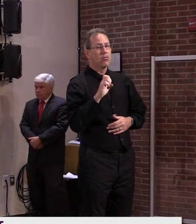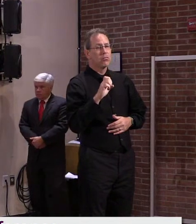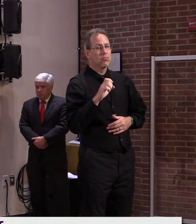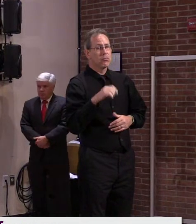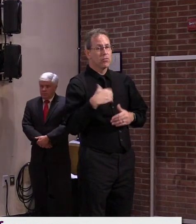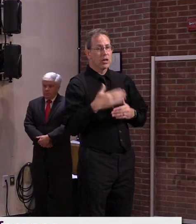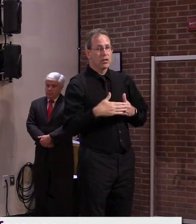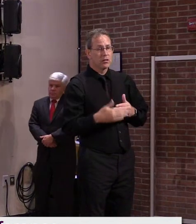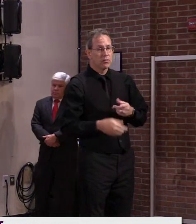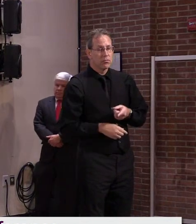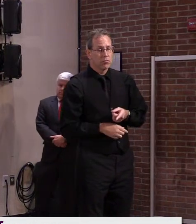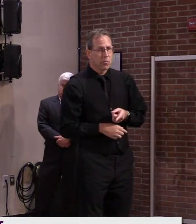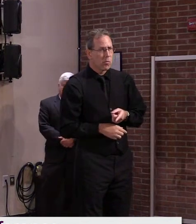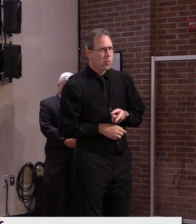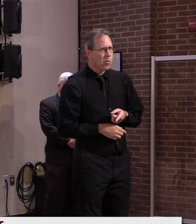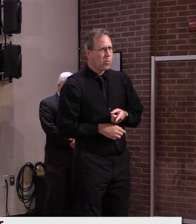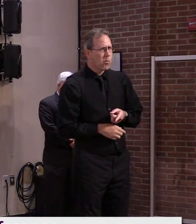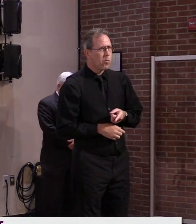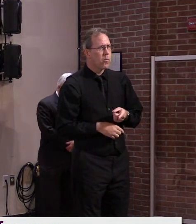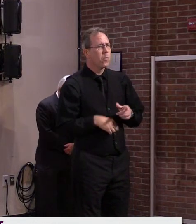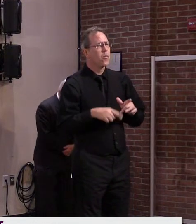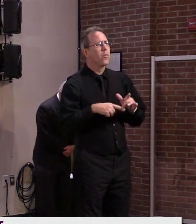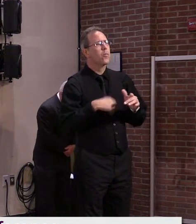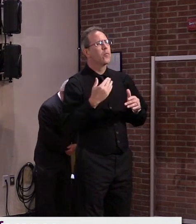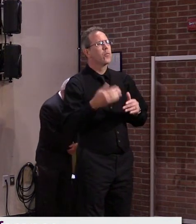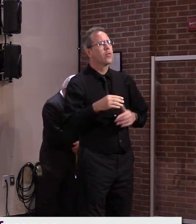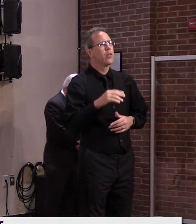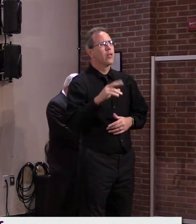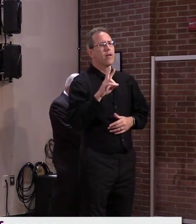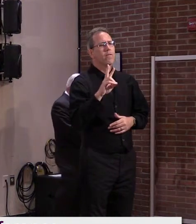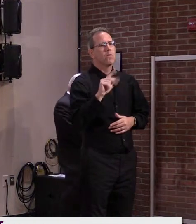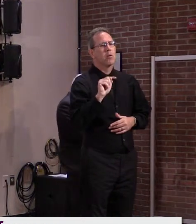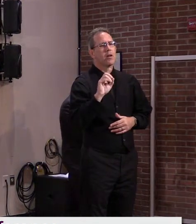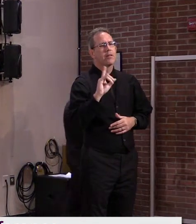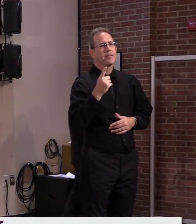All right, we'll go to Aaron with BT Digger.